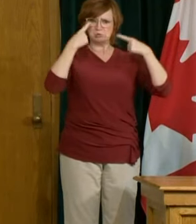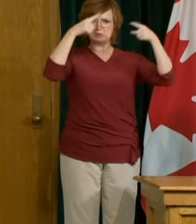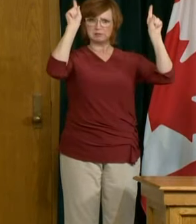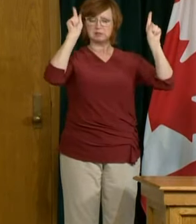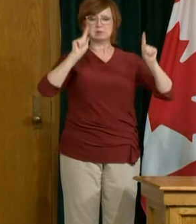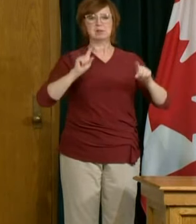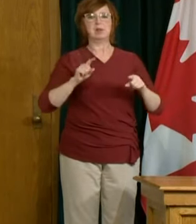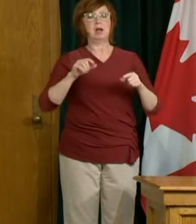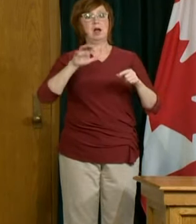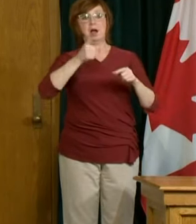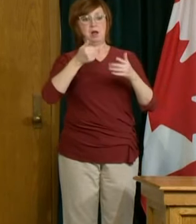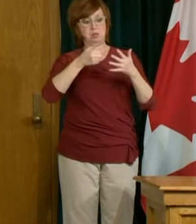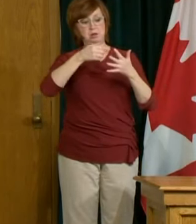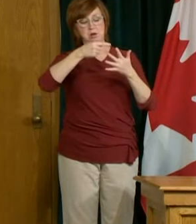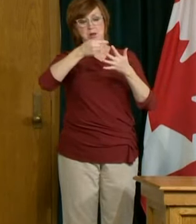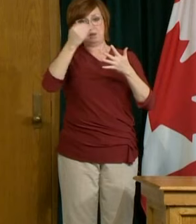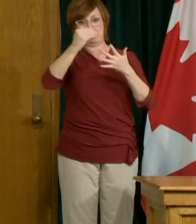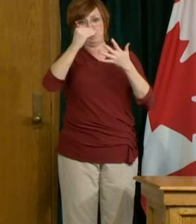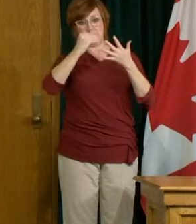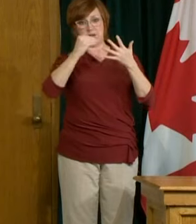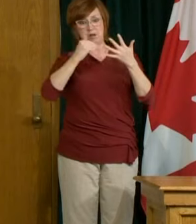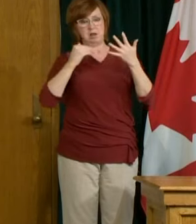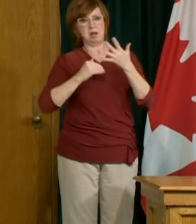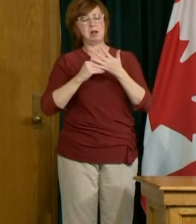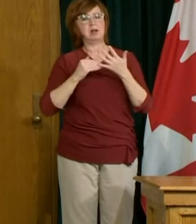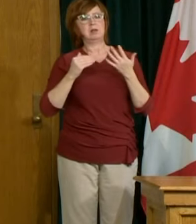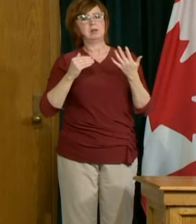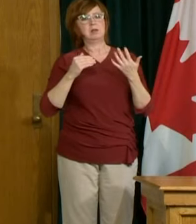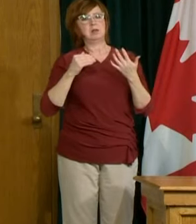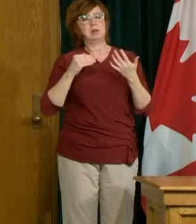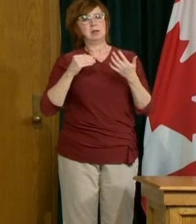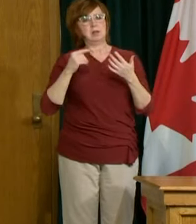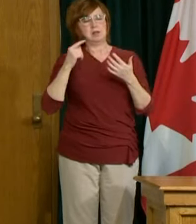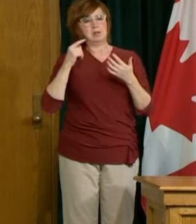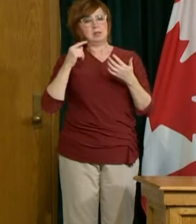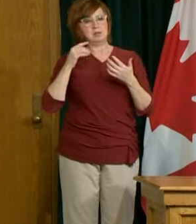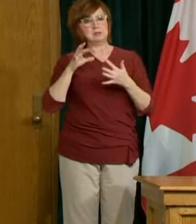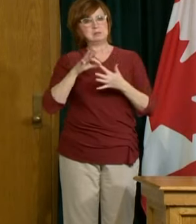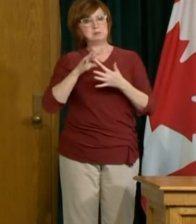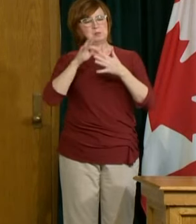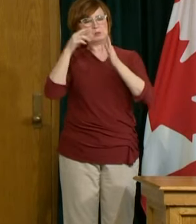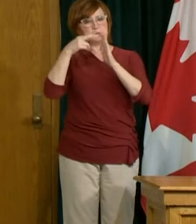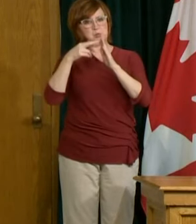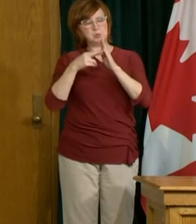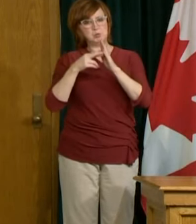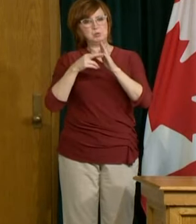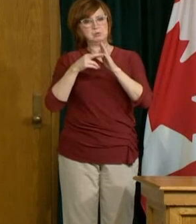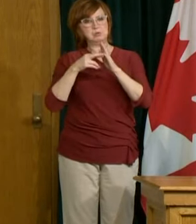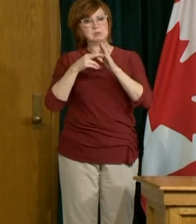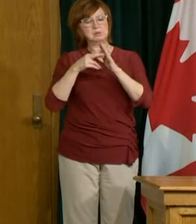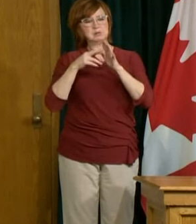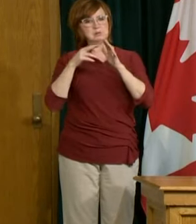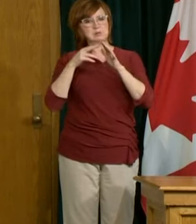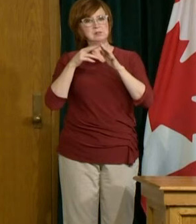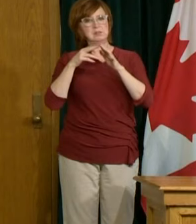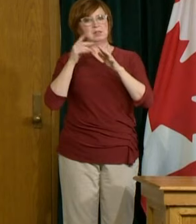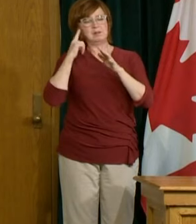specific provisions can apply, which can minimize the risk. Now, of course, if there